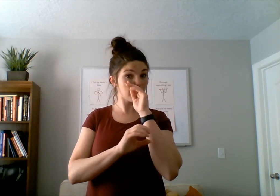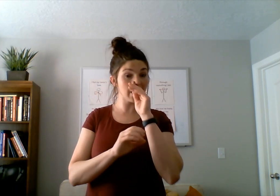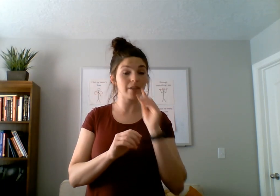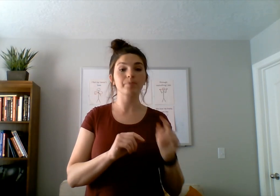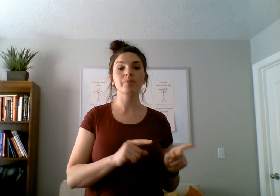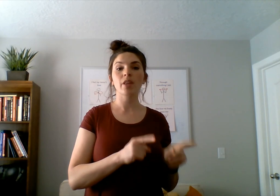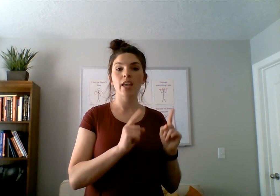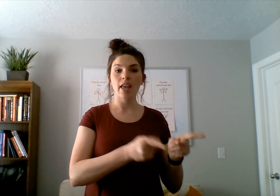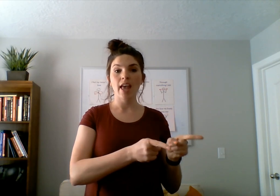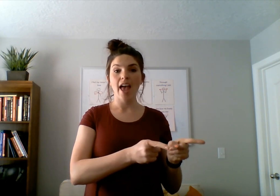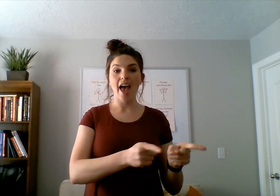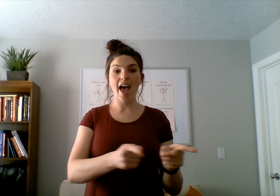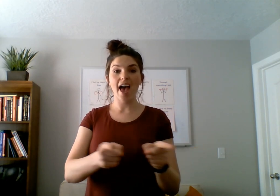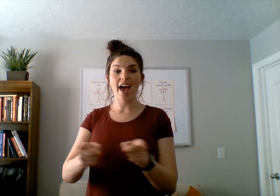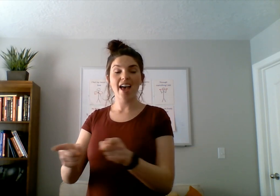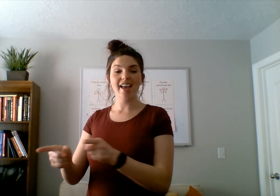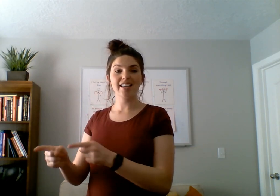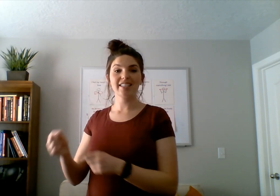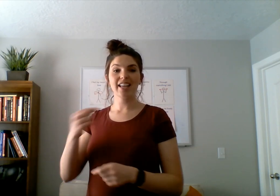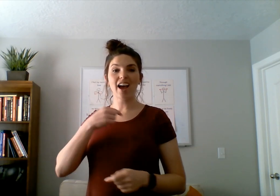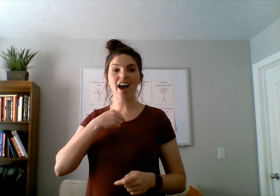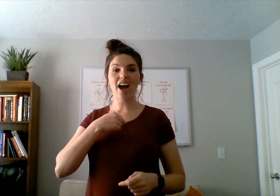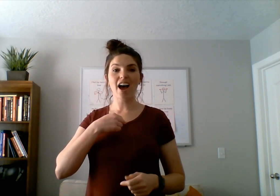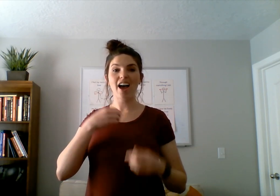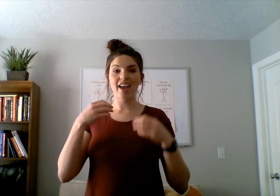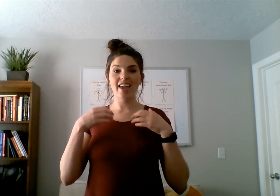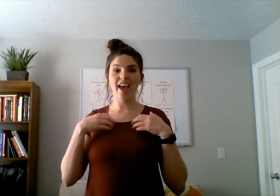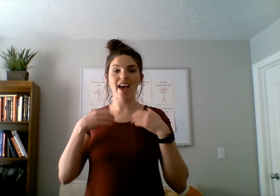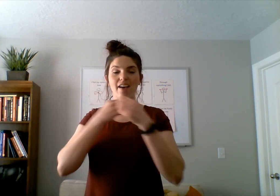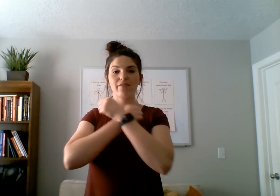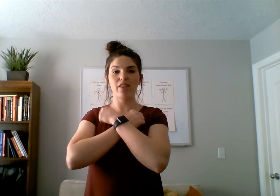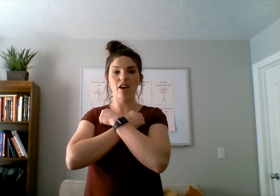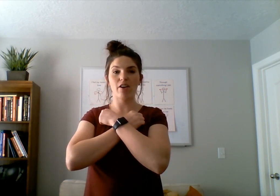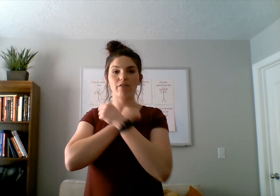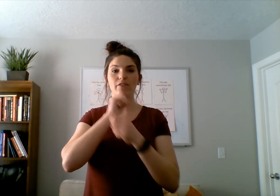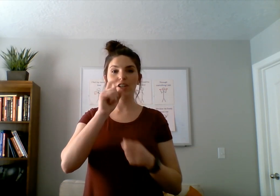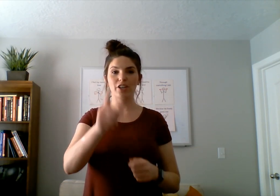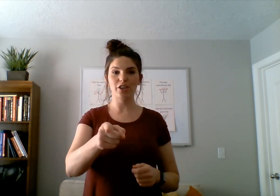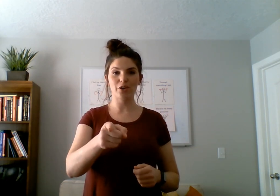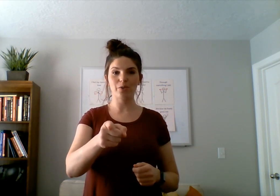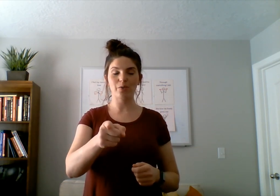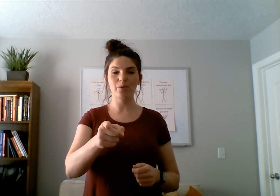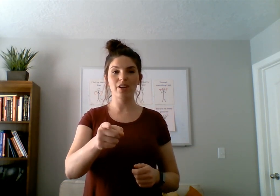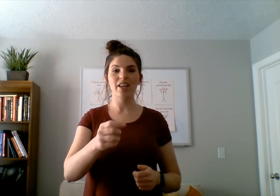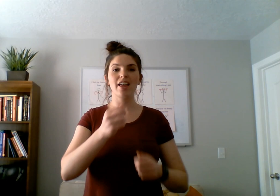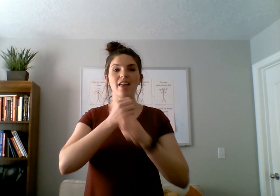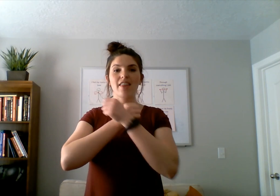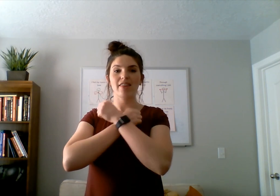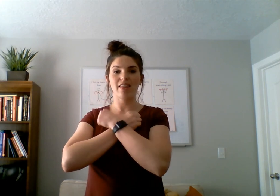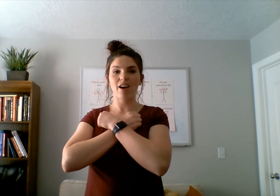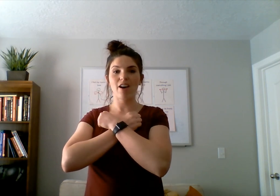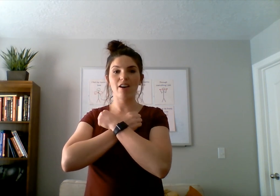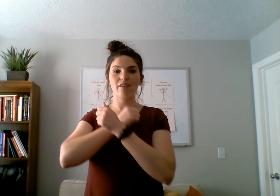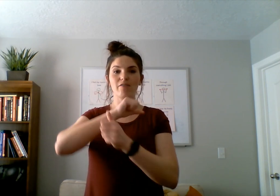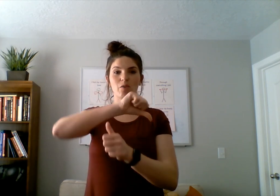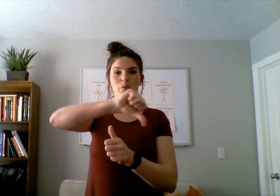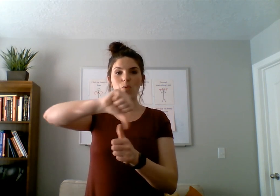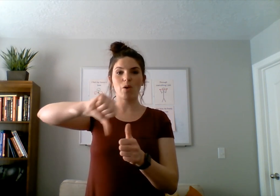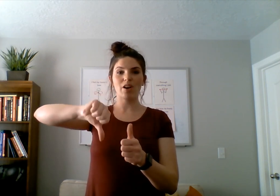from the beginning. Okay. As I have loved you, love one